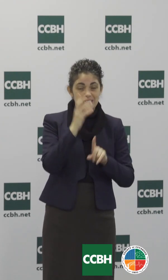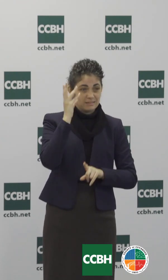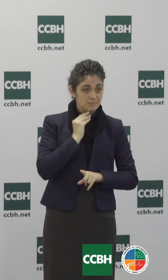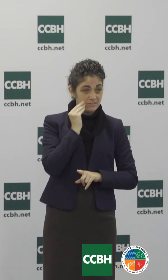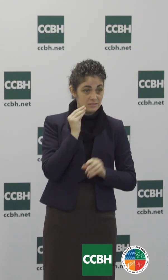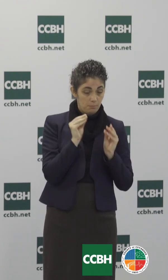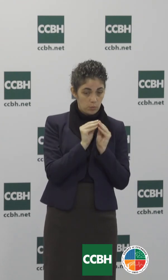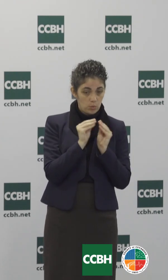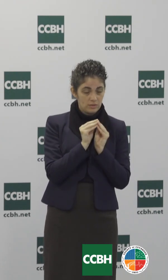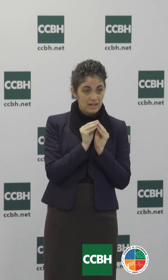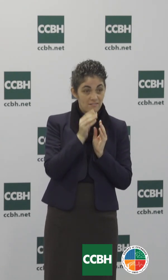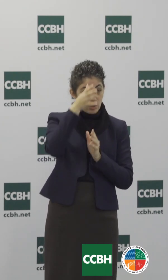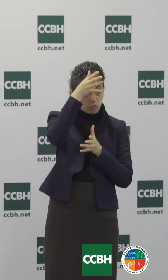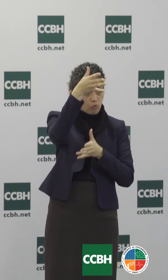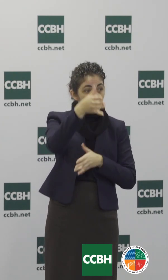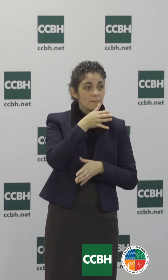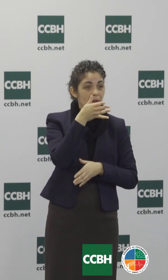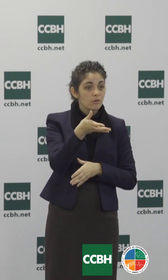have grandparents